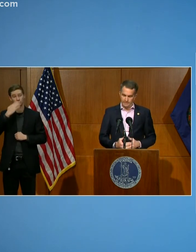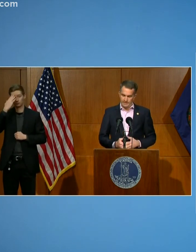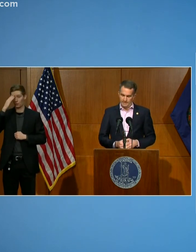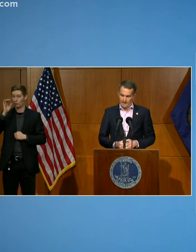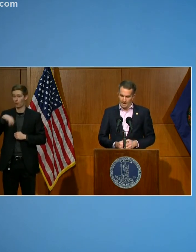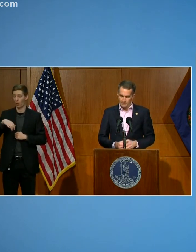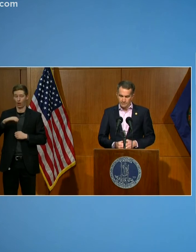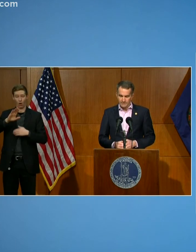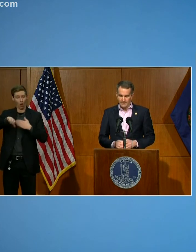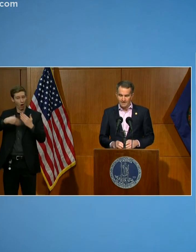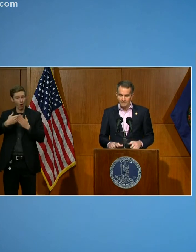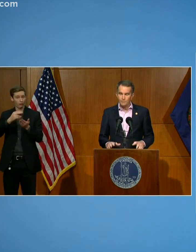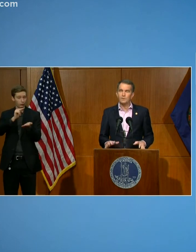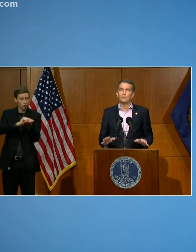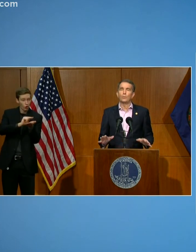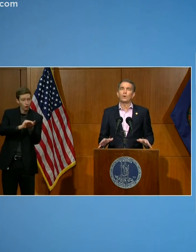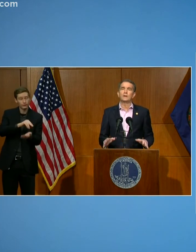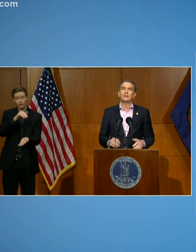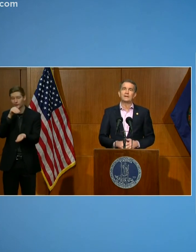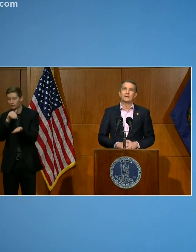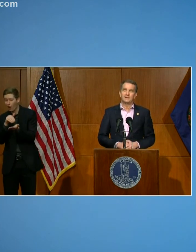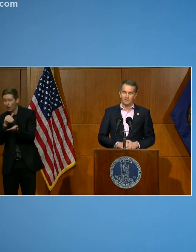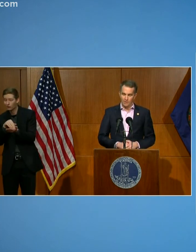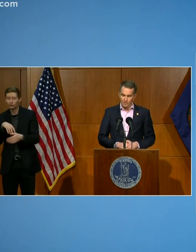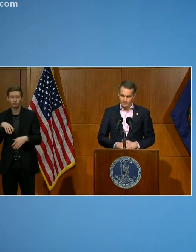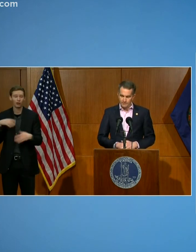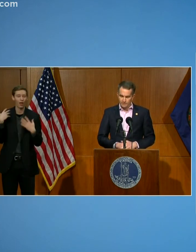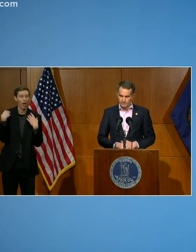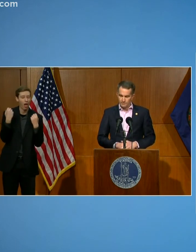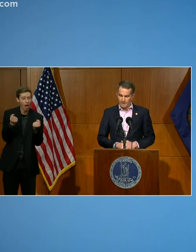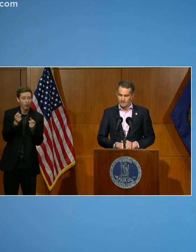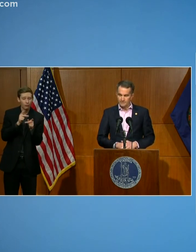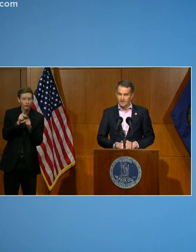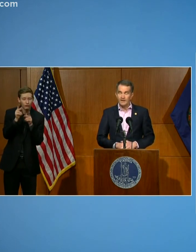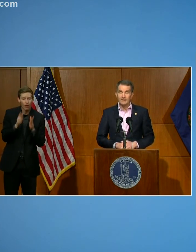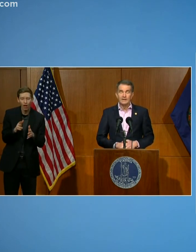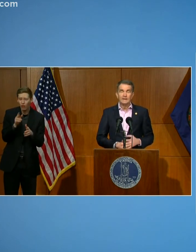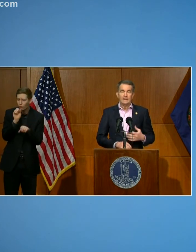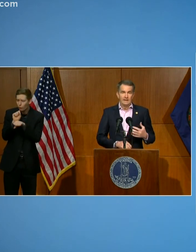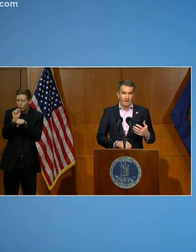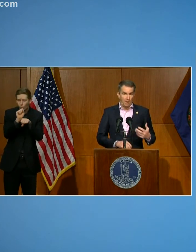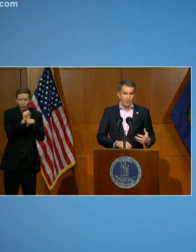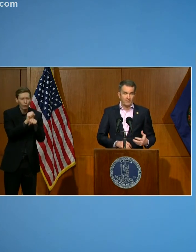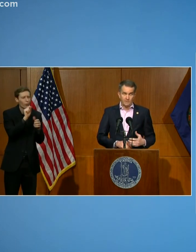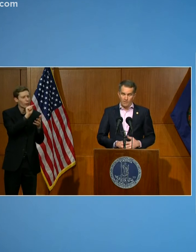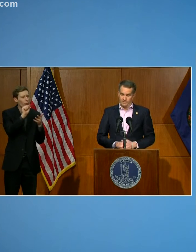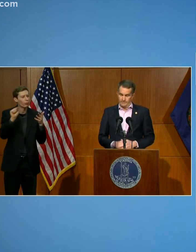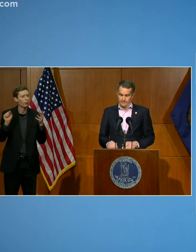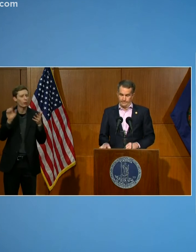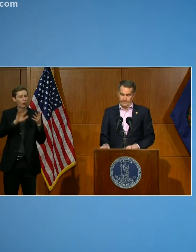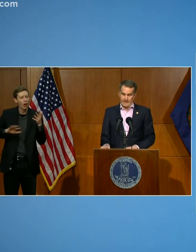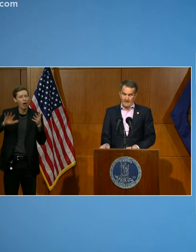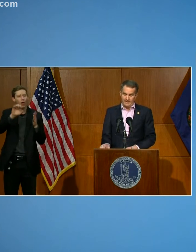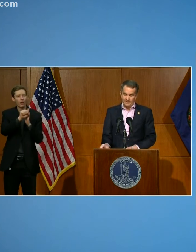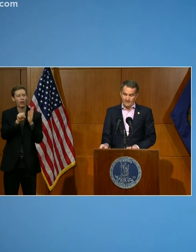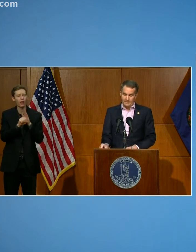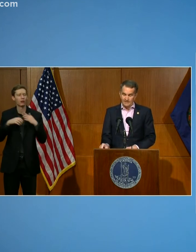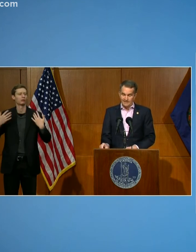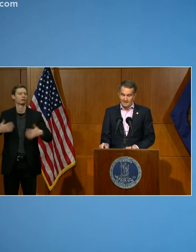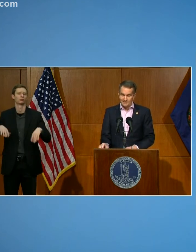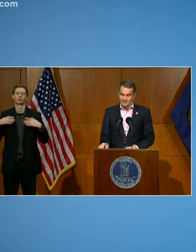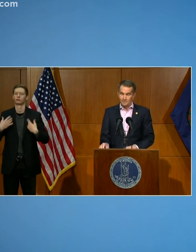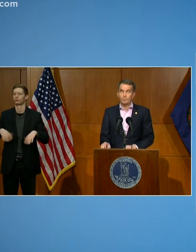nurses, doctors, and everyone working in COVID units around the state are exhausted, and